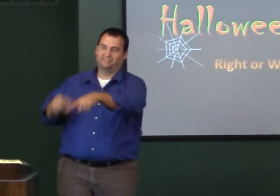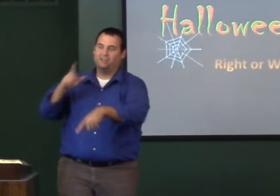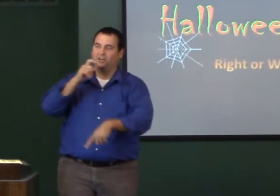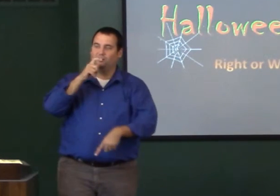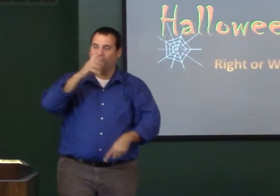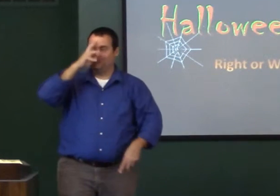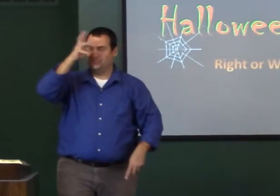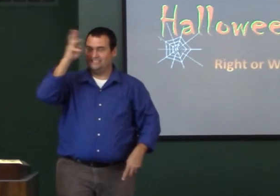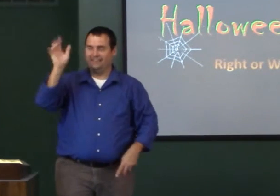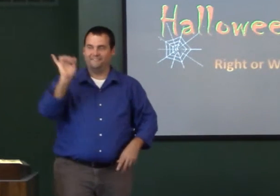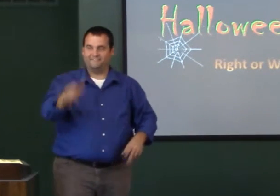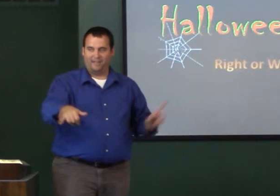So